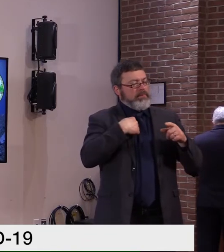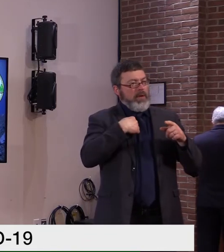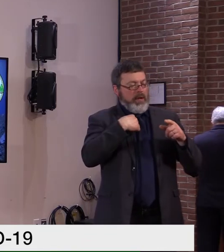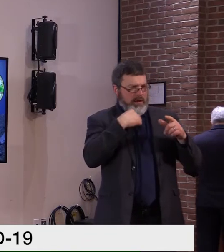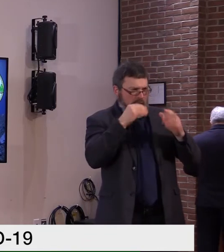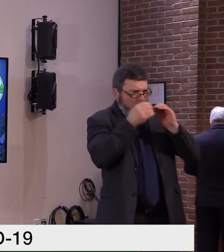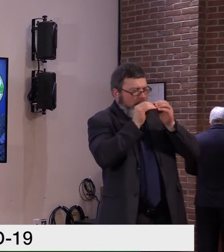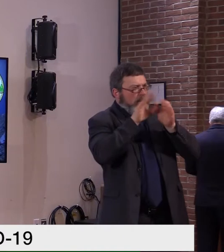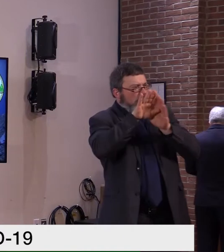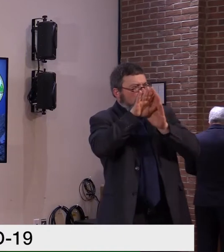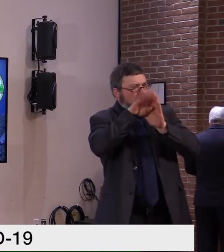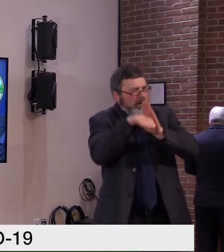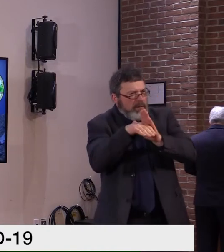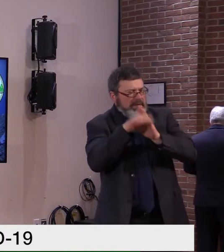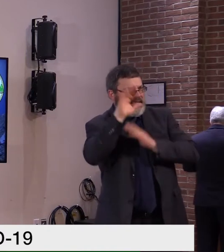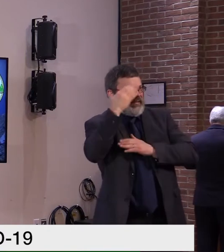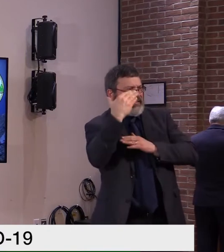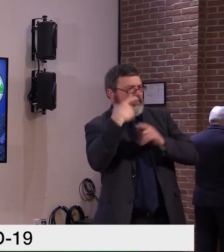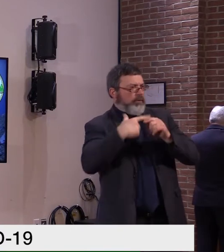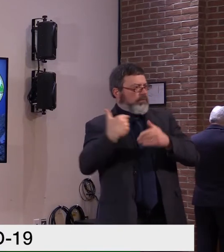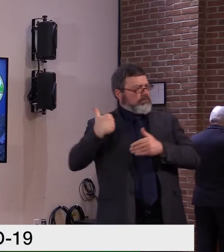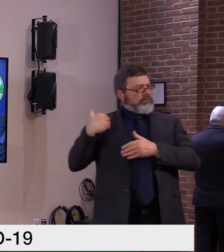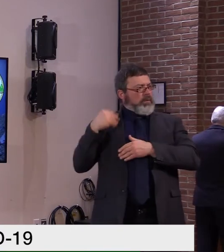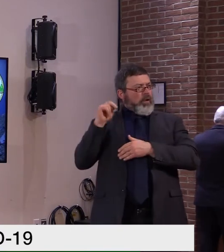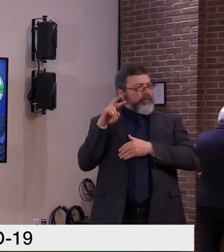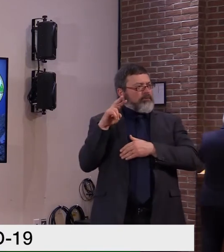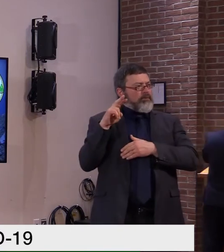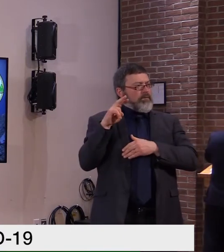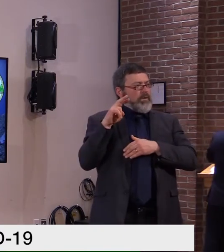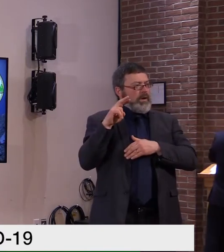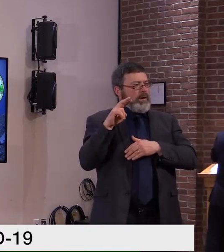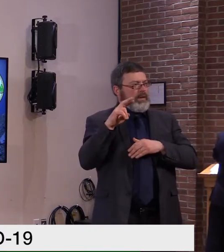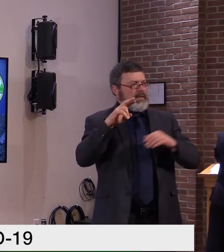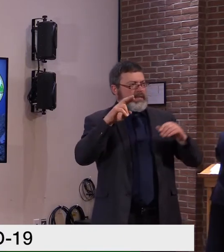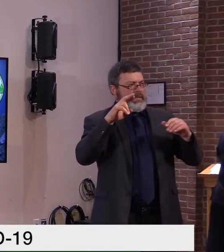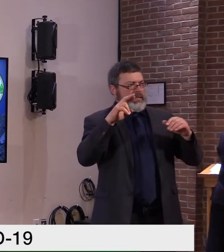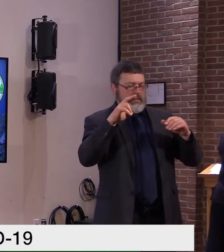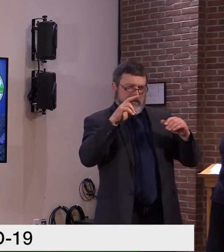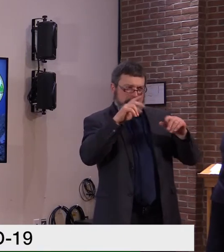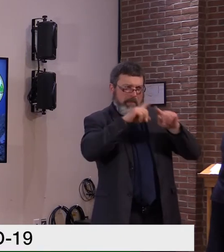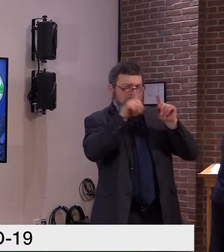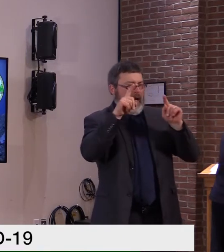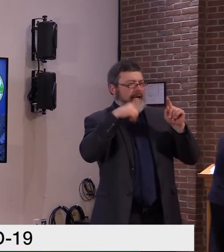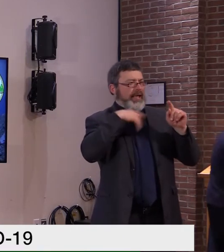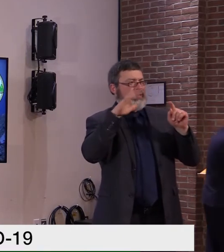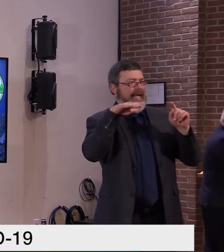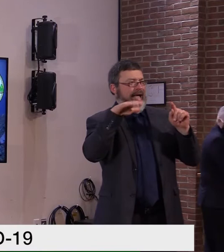yet to see the potential impact of cases from Thanksgiving gatherings.